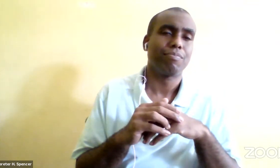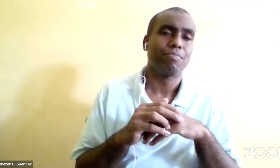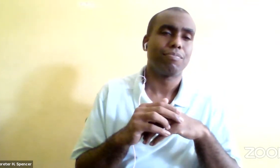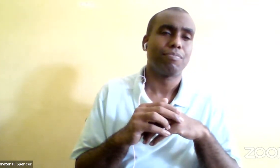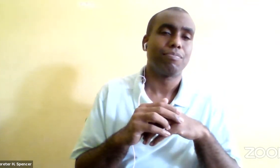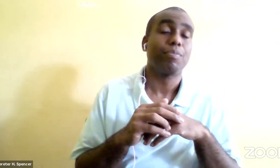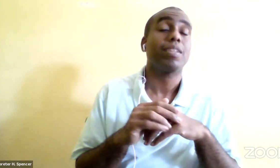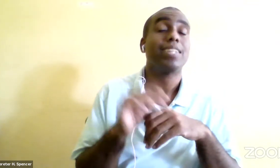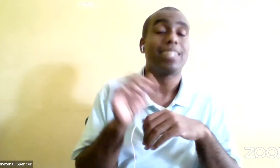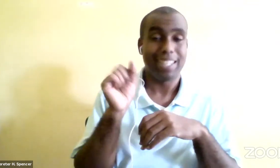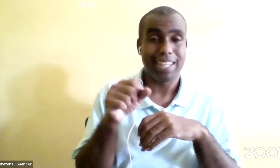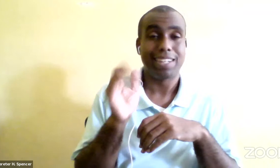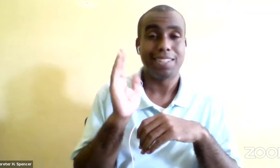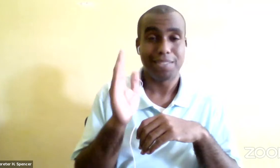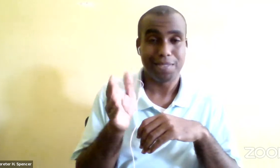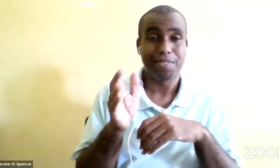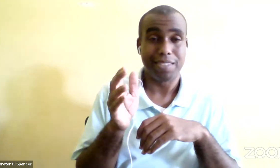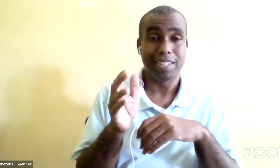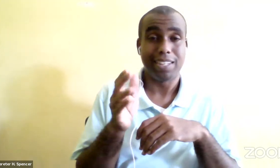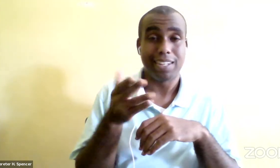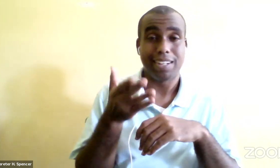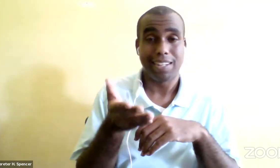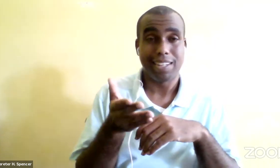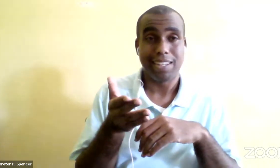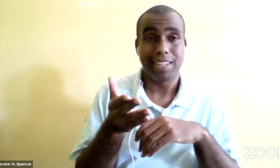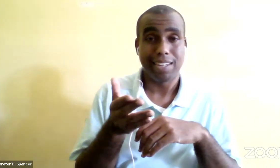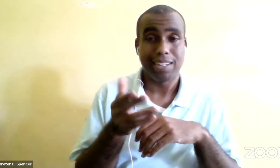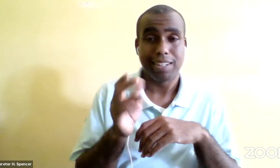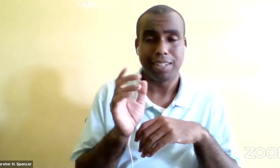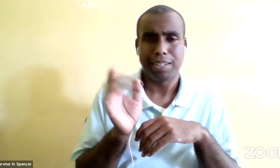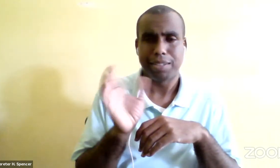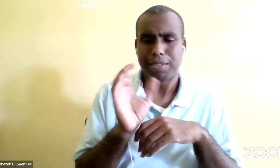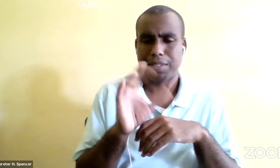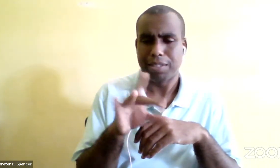Yeah. So there is. Let's see. Can I find it?